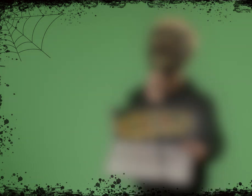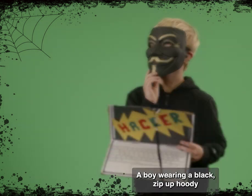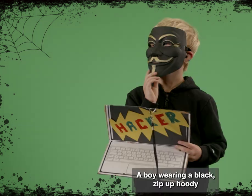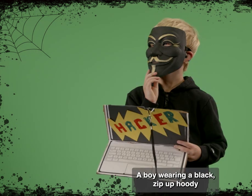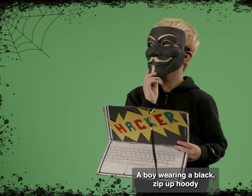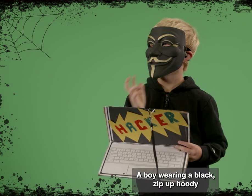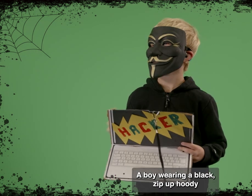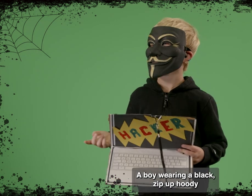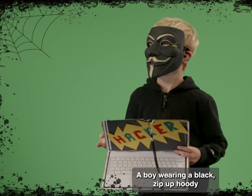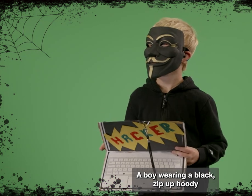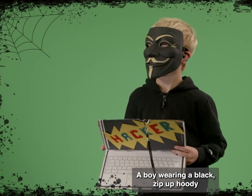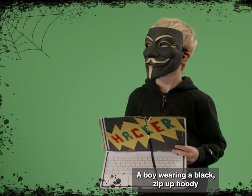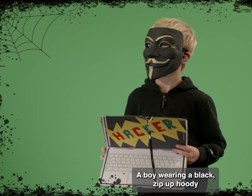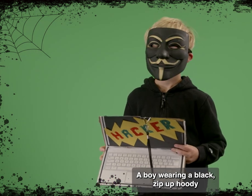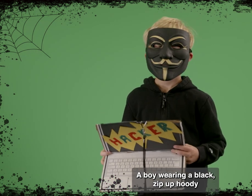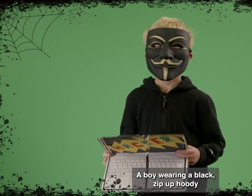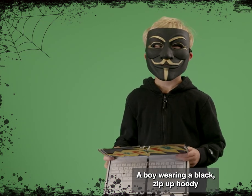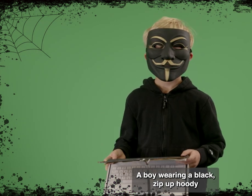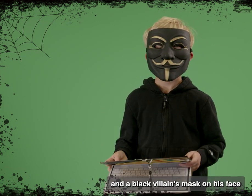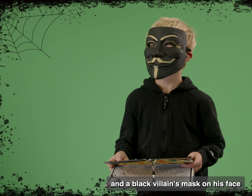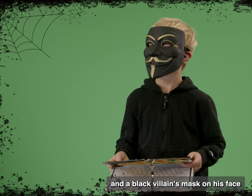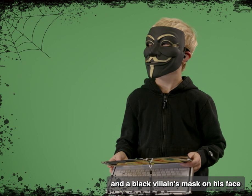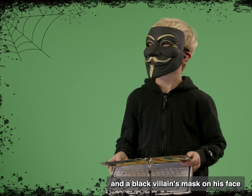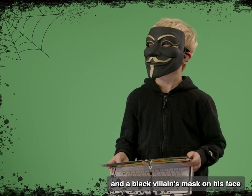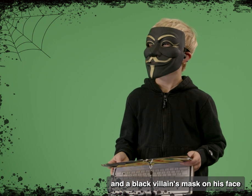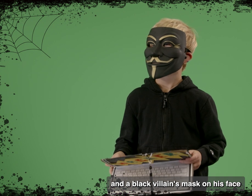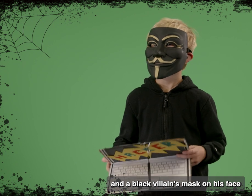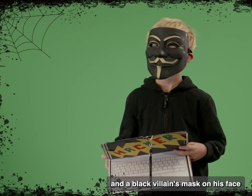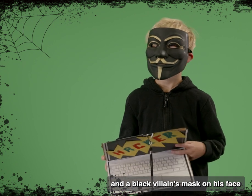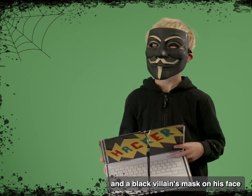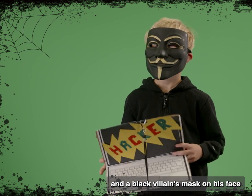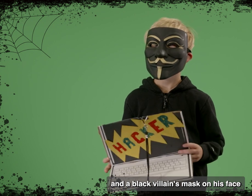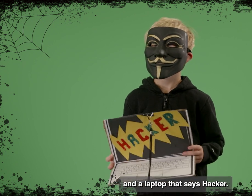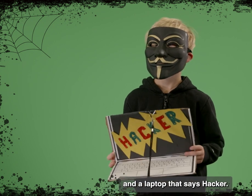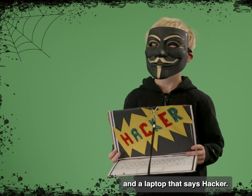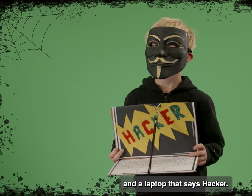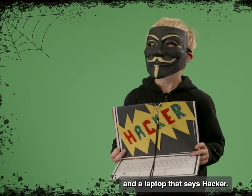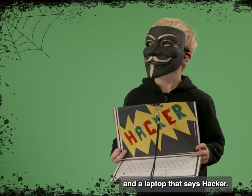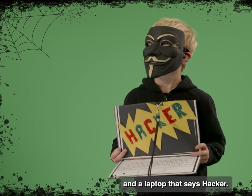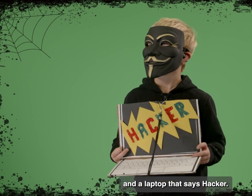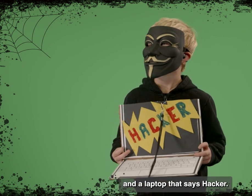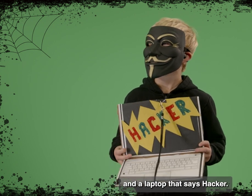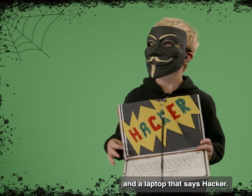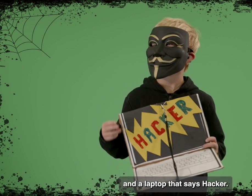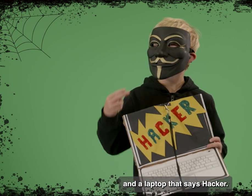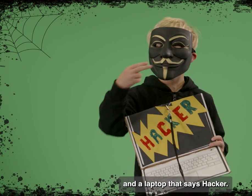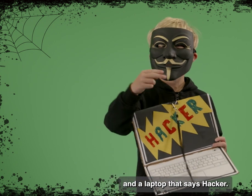A boy wearing a black zip-up hoodie and a black villain's mask on his face, and a laptop that says hacker.